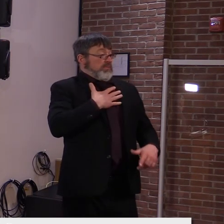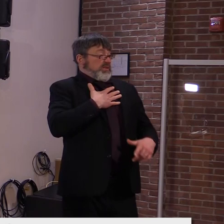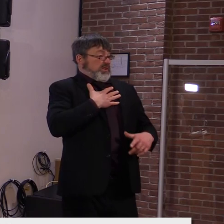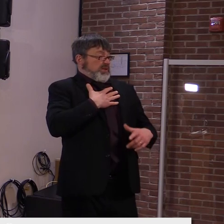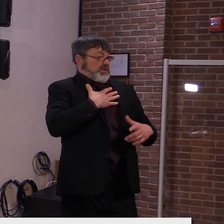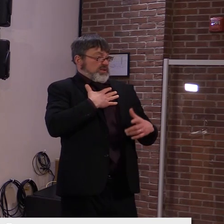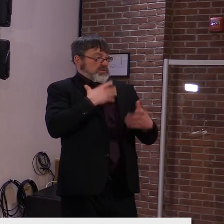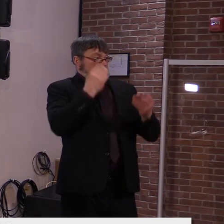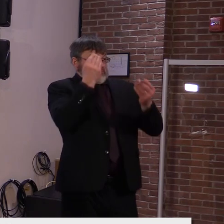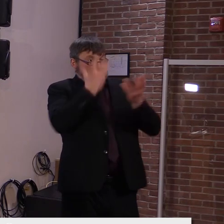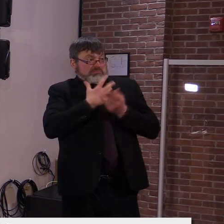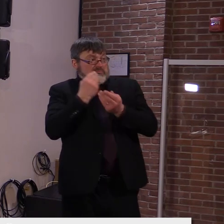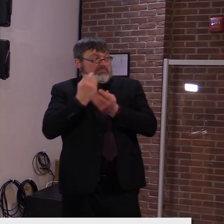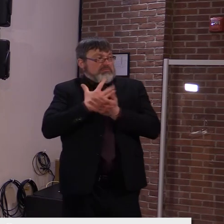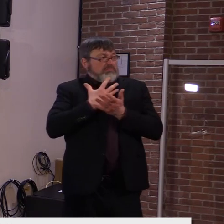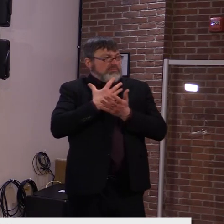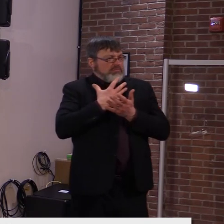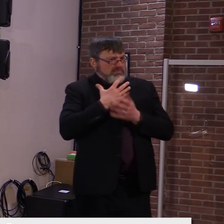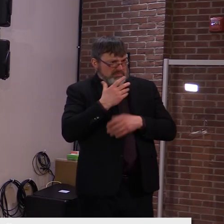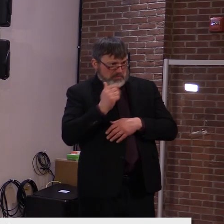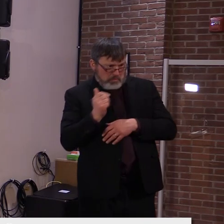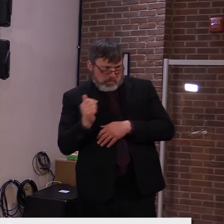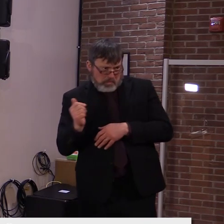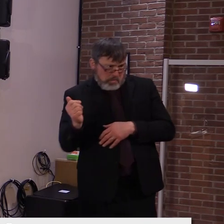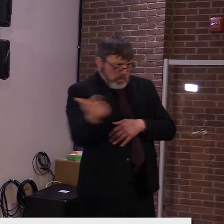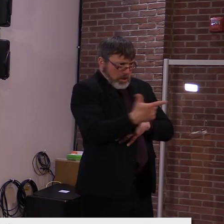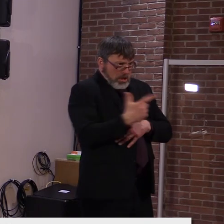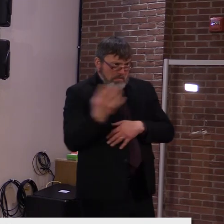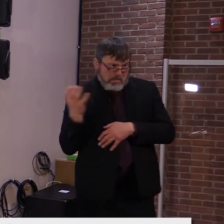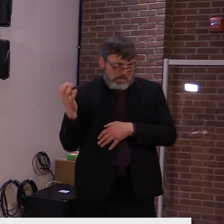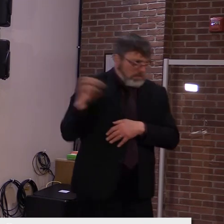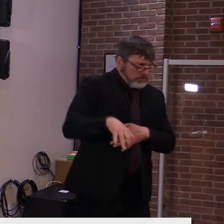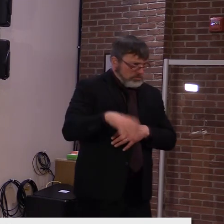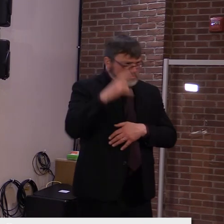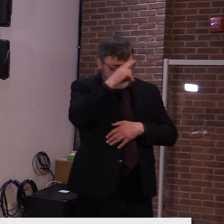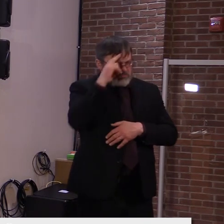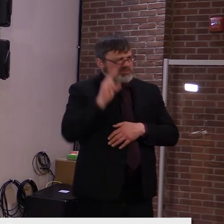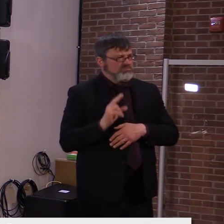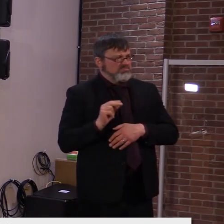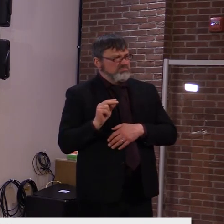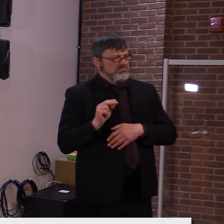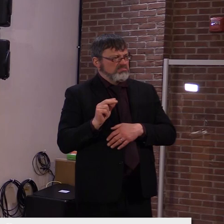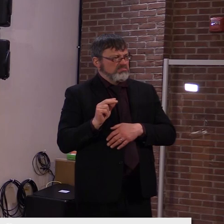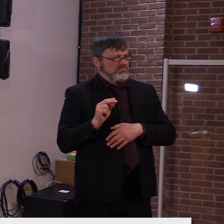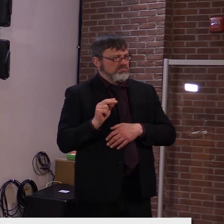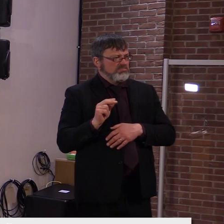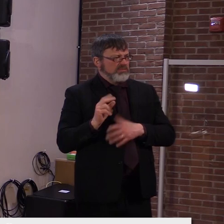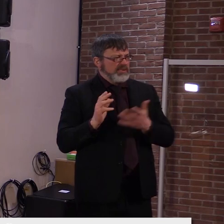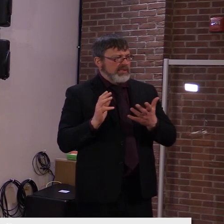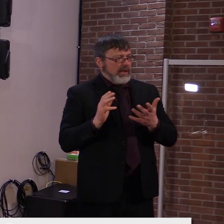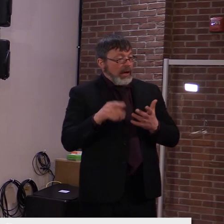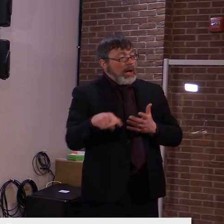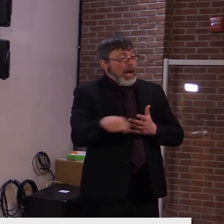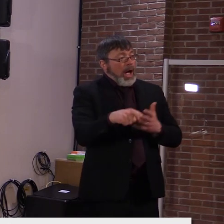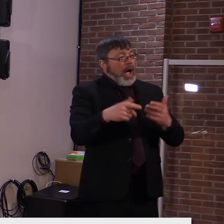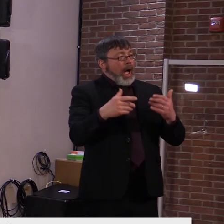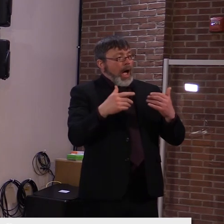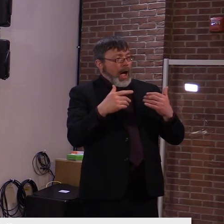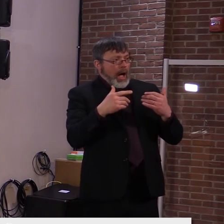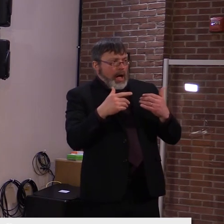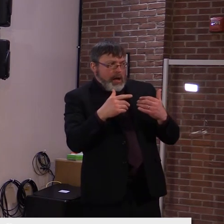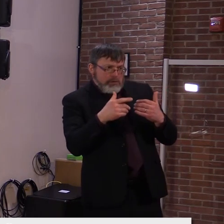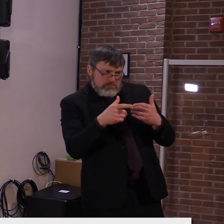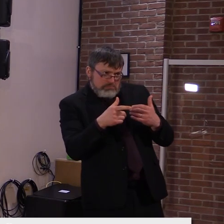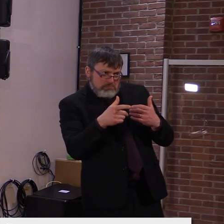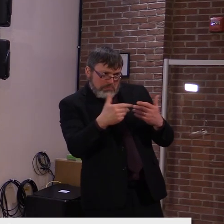Actually, it's very few people that have symptoms that are hospitalized. So that's not uncommon, and that doesn't strike